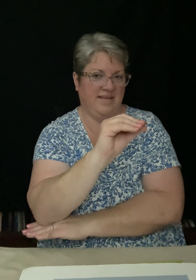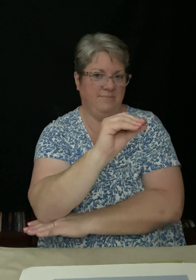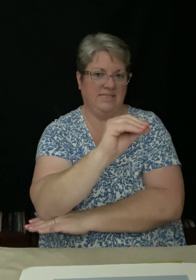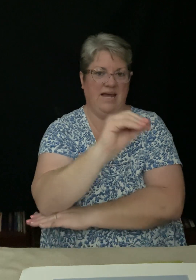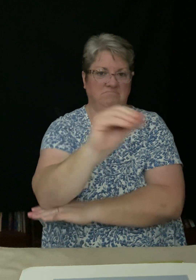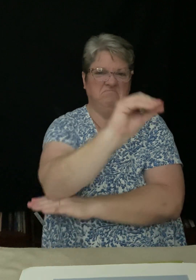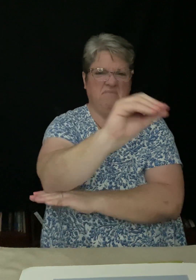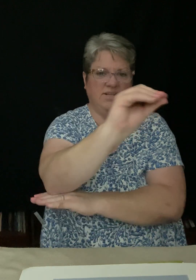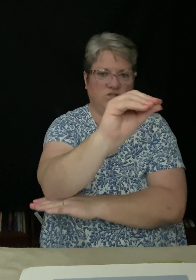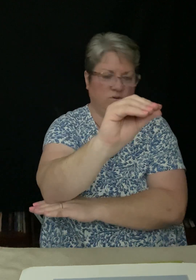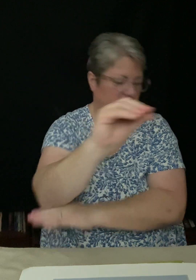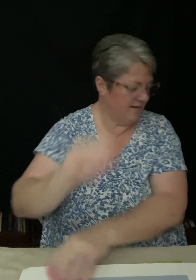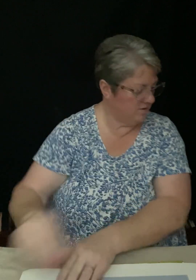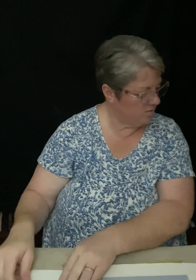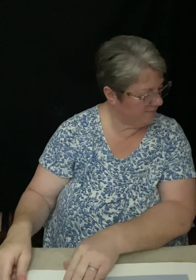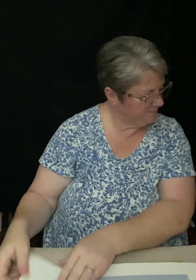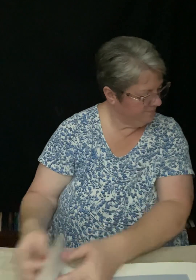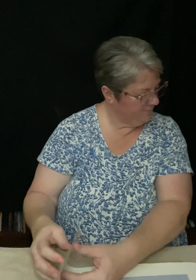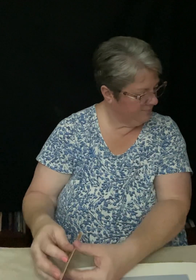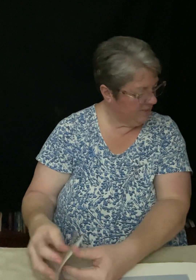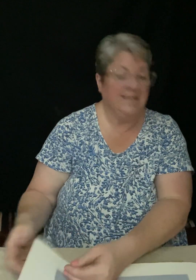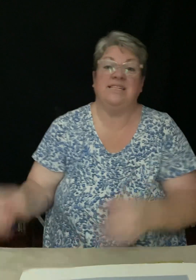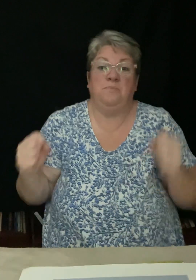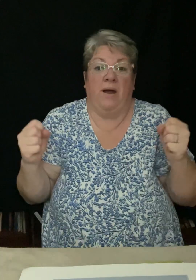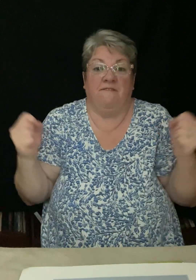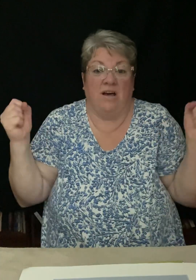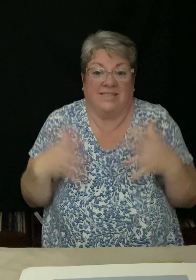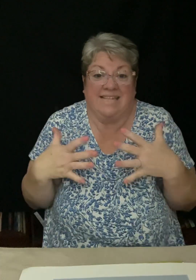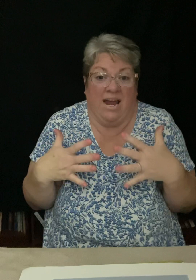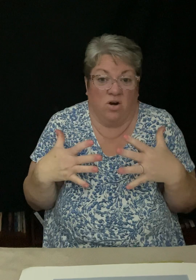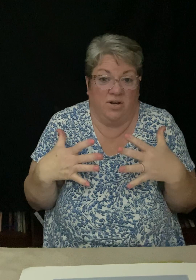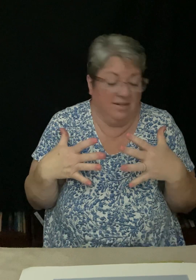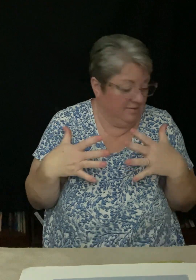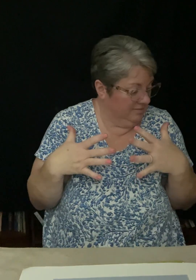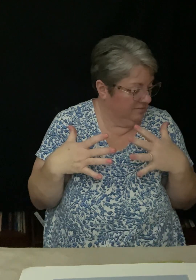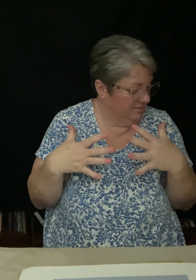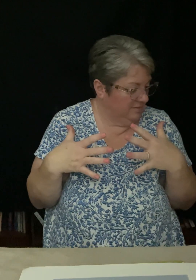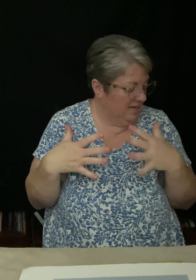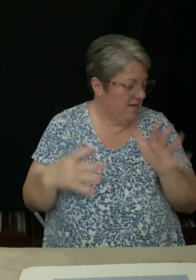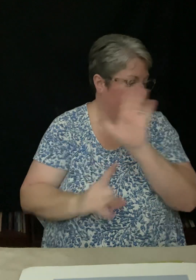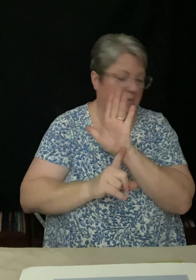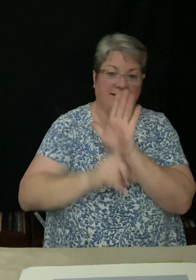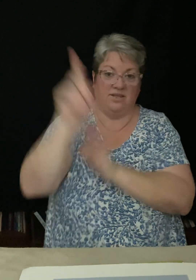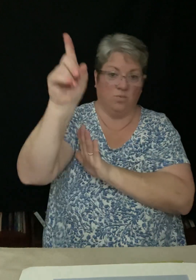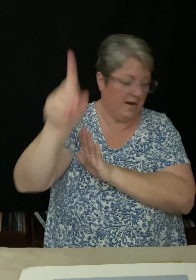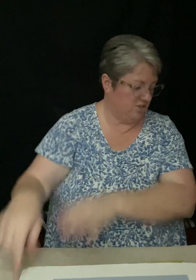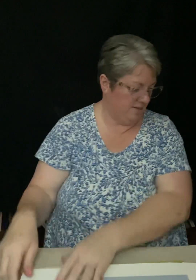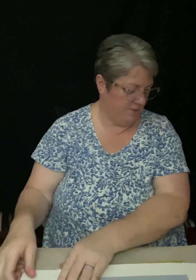same sign, monster or dinosaur. Since Bear felt scared, he ran back to the rocket ship